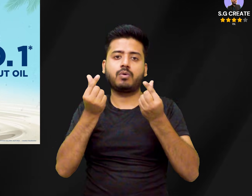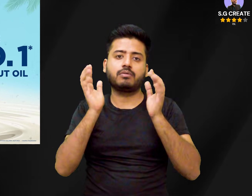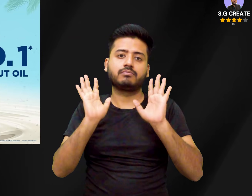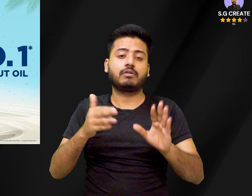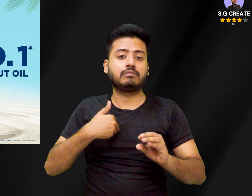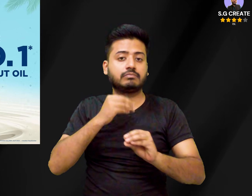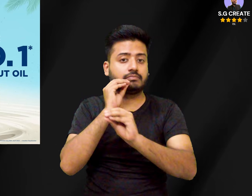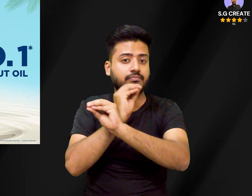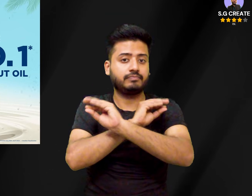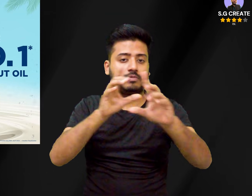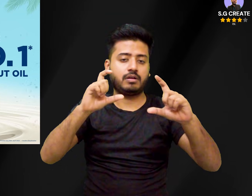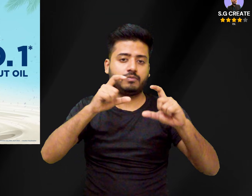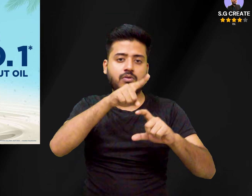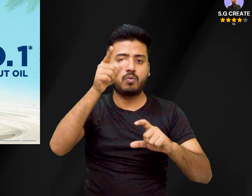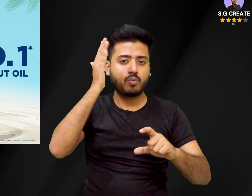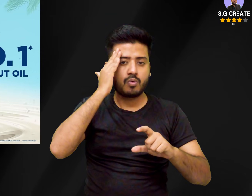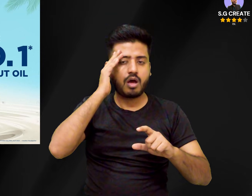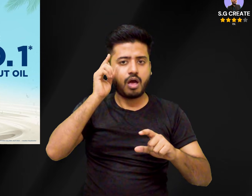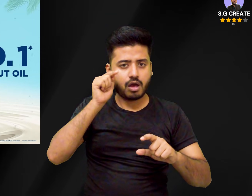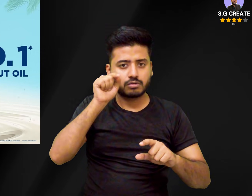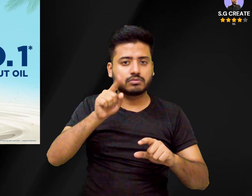the oil evenly from your scalp to your ends.